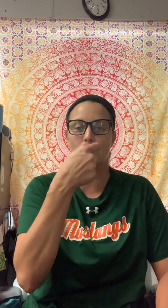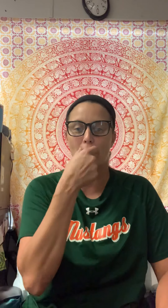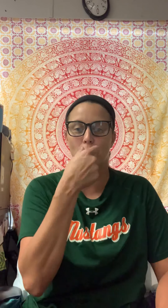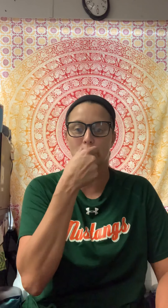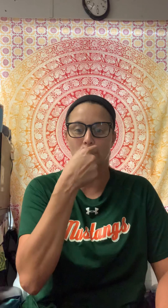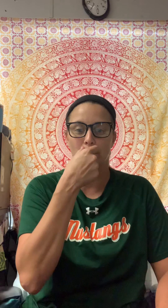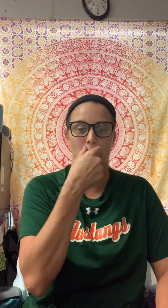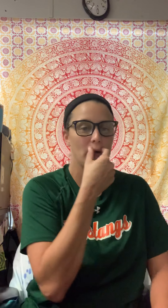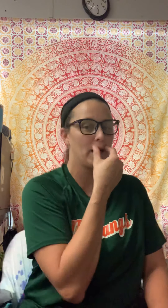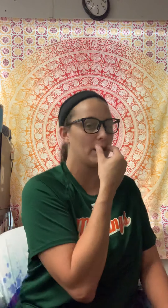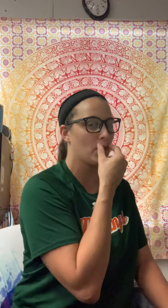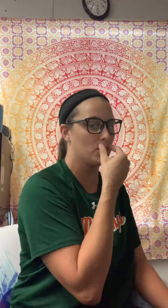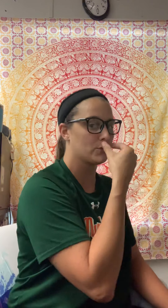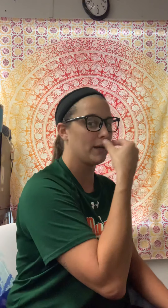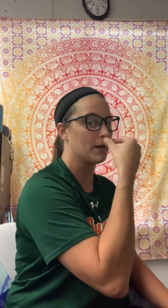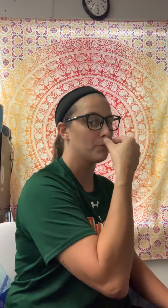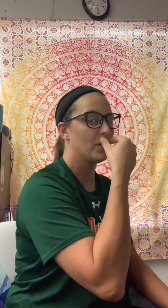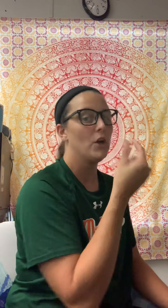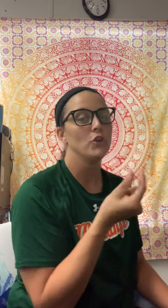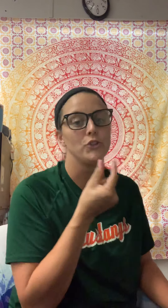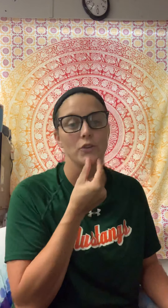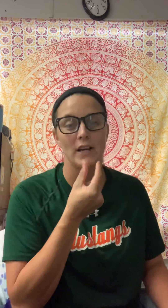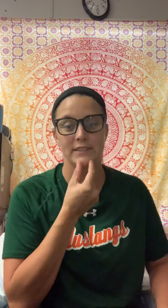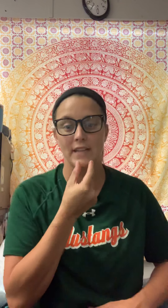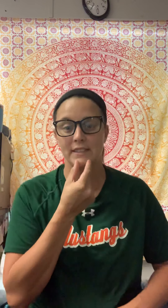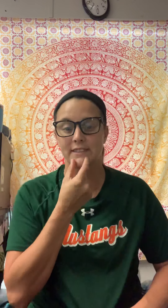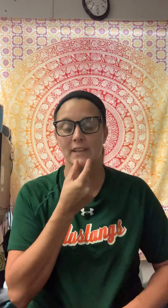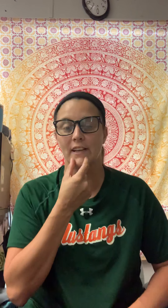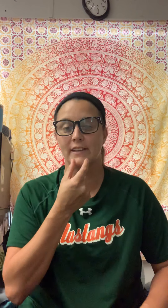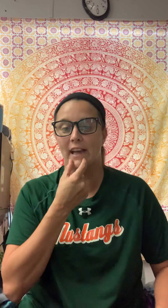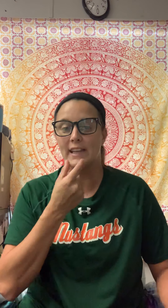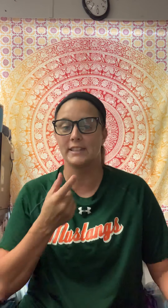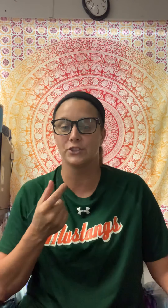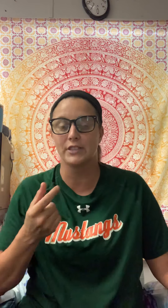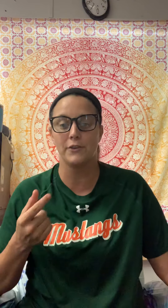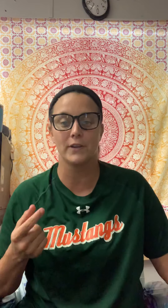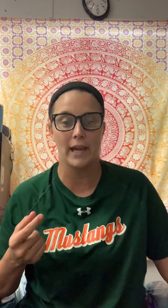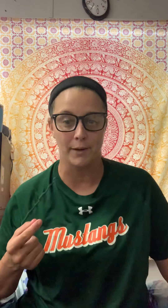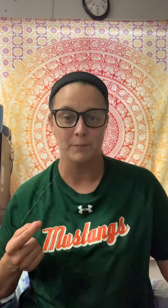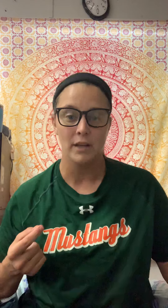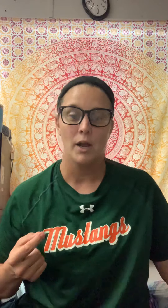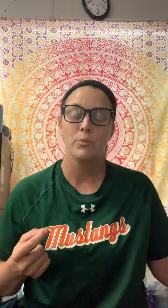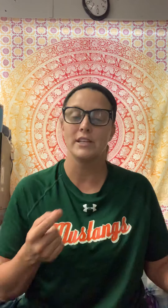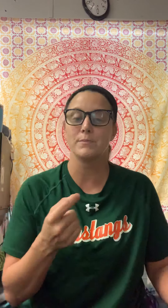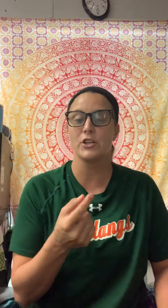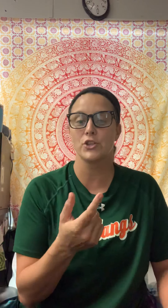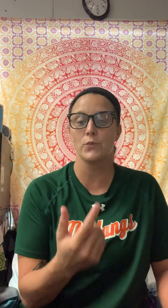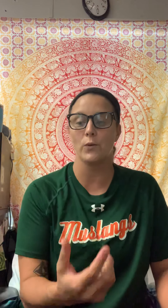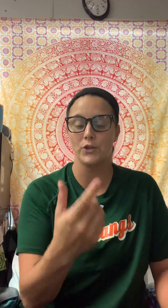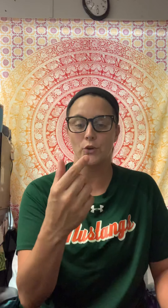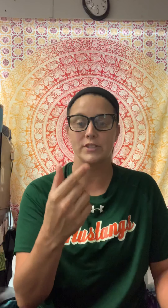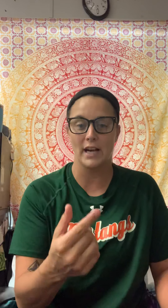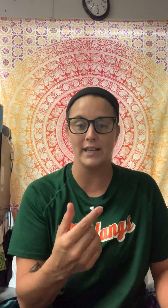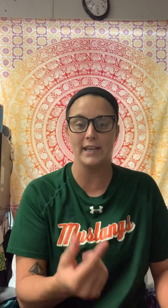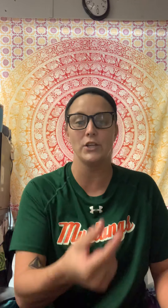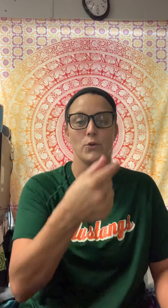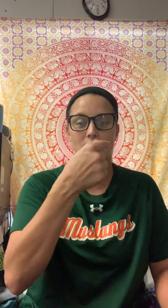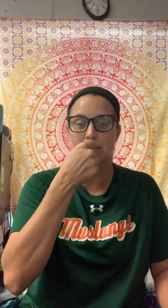have a whistle. All right, it goes right here. Do not sign this sign like that. That is your sign for gay. Please make sure that when you're signing it, you are signing